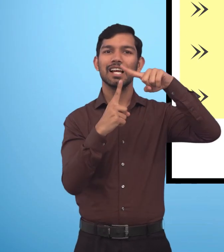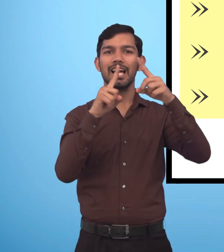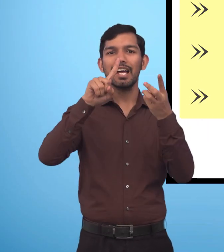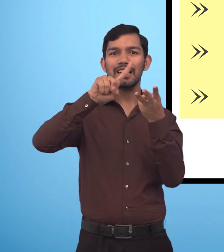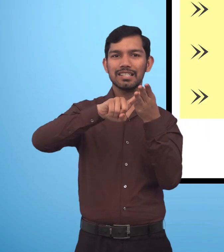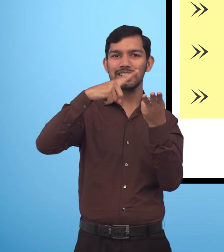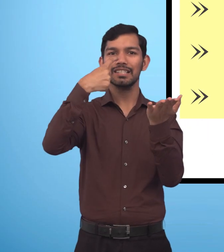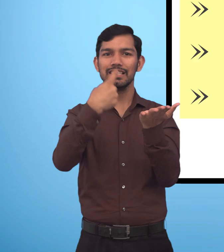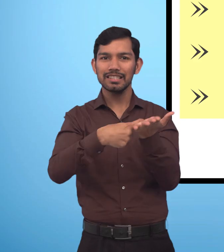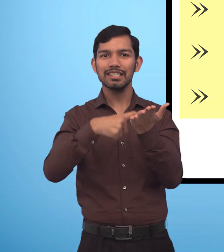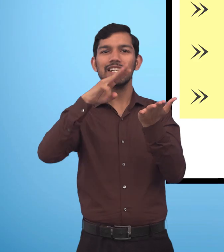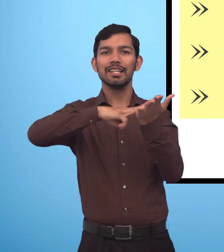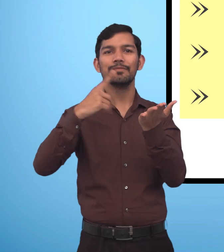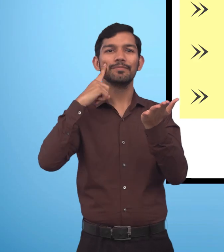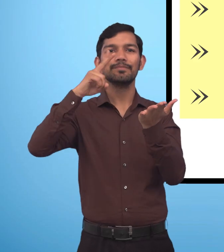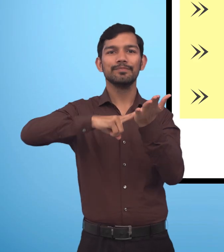Determination.